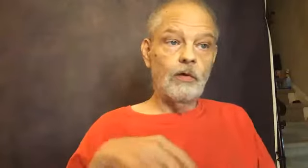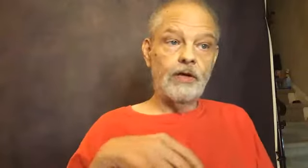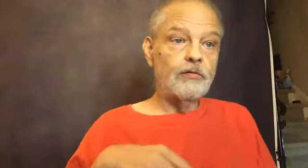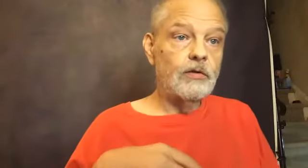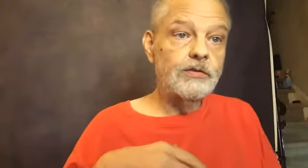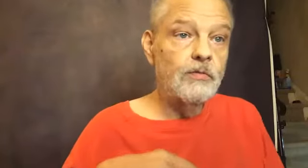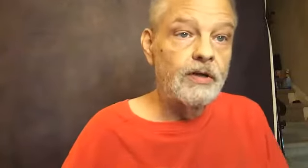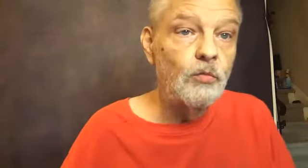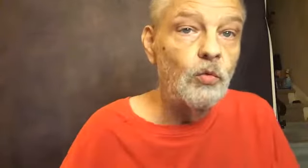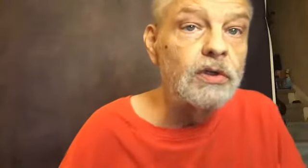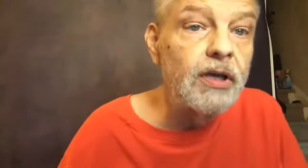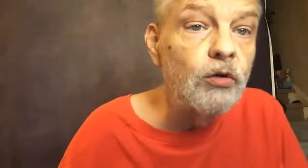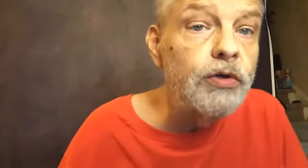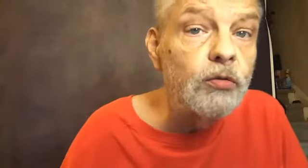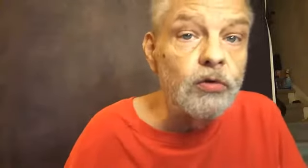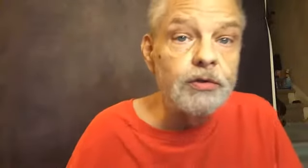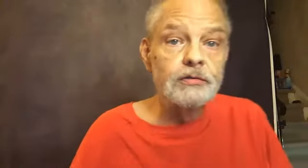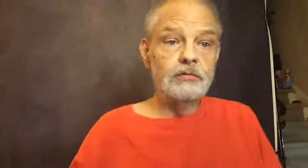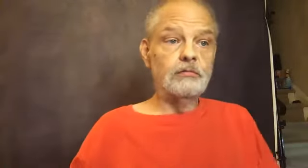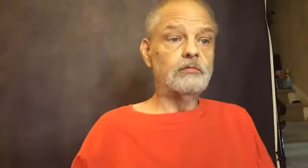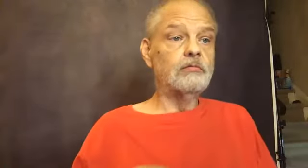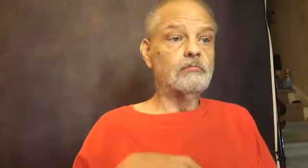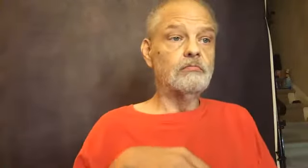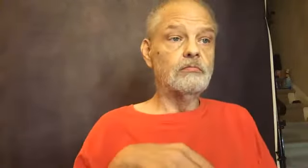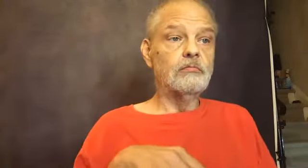whatever it was. What year were you born?